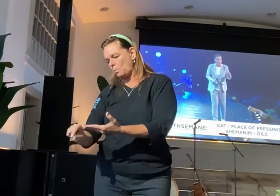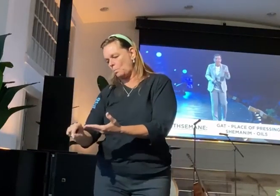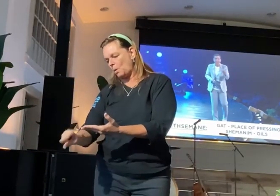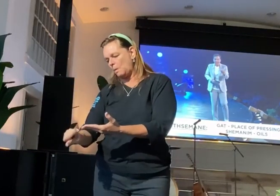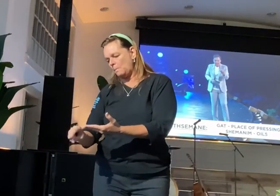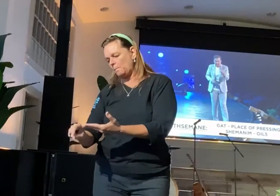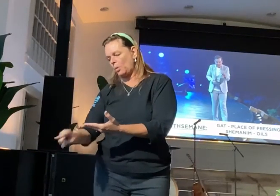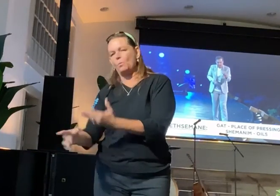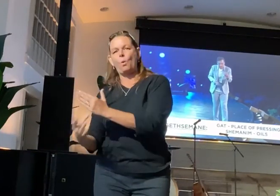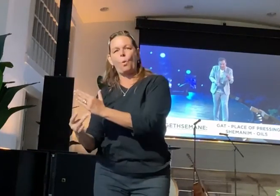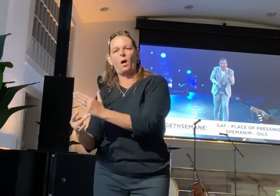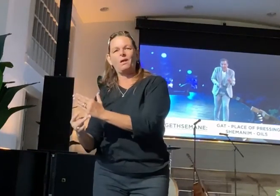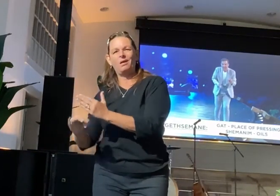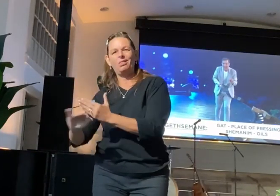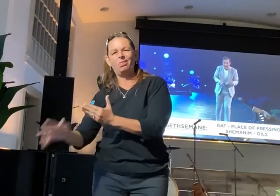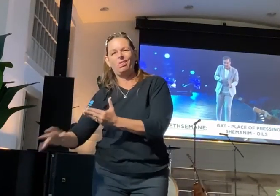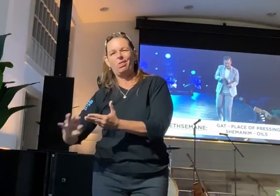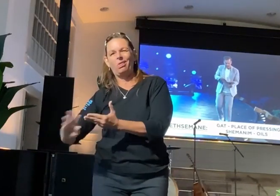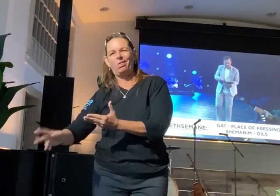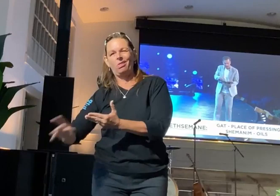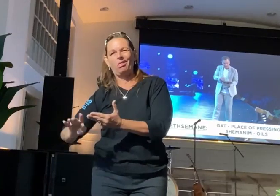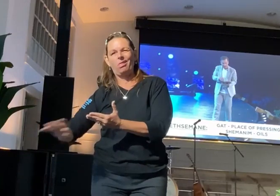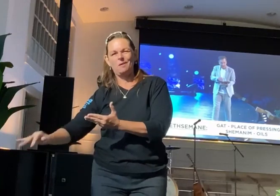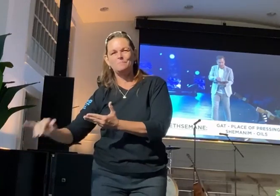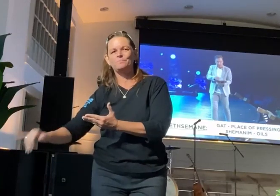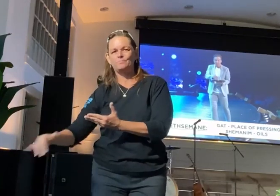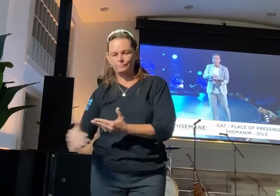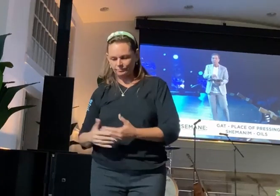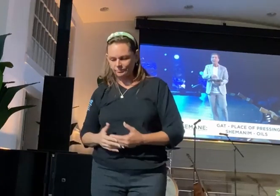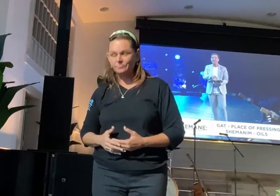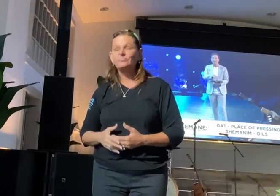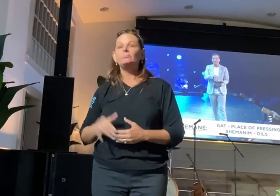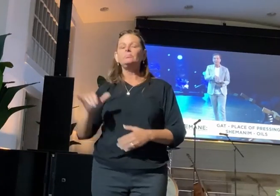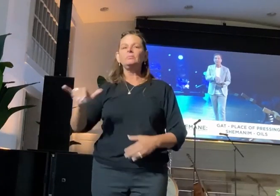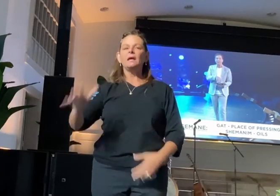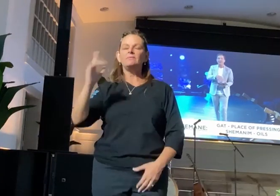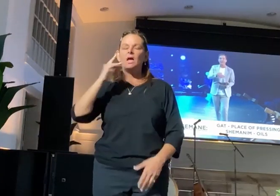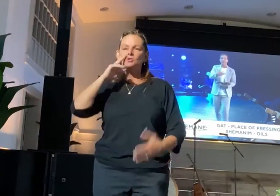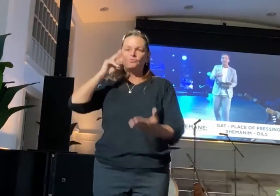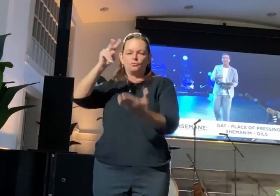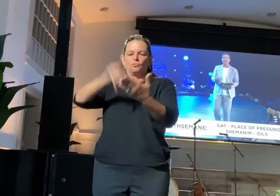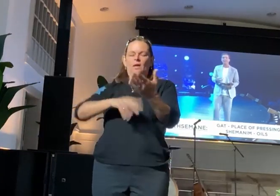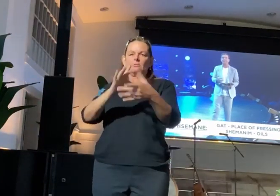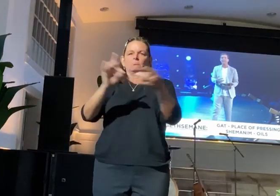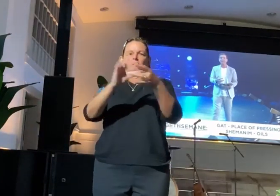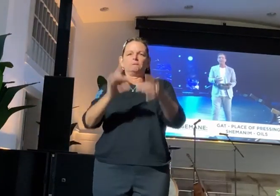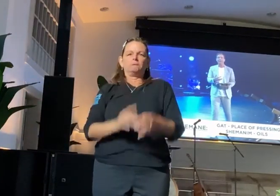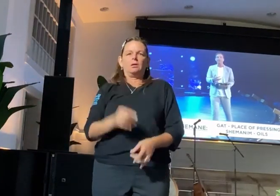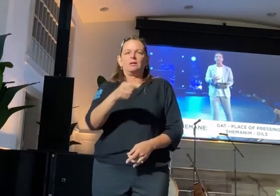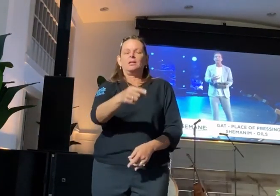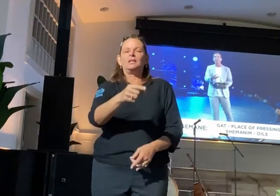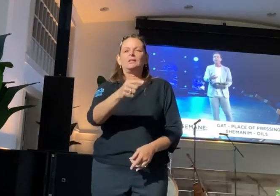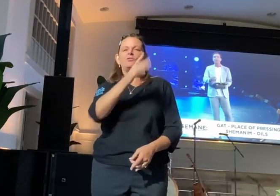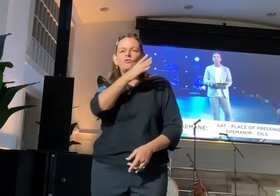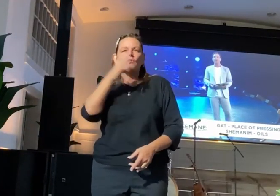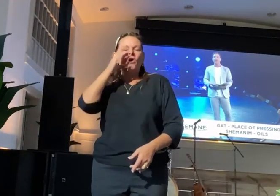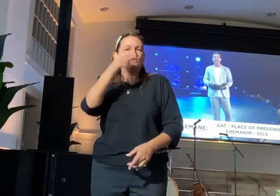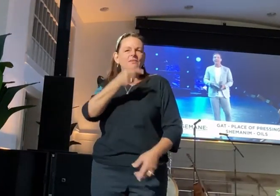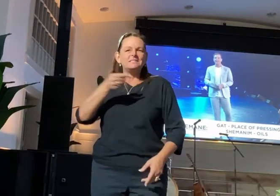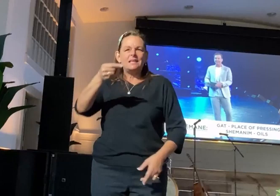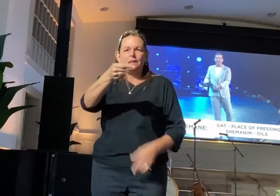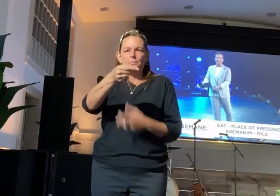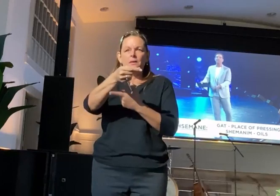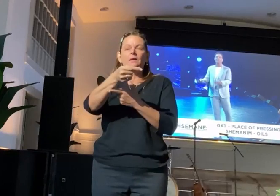olive oil and the juice out of the olives. And when you read the story in the Garden of Gethsemane, you know